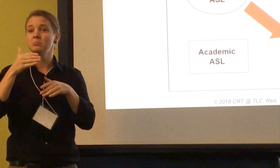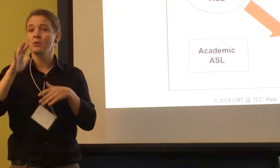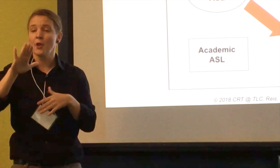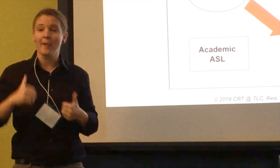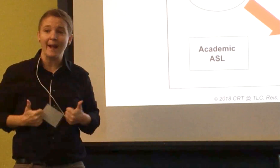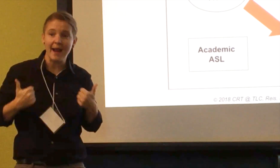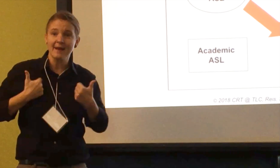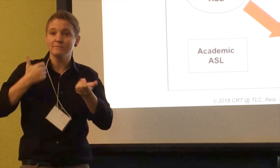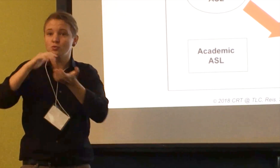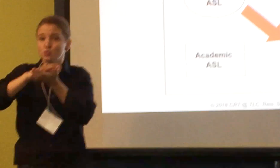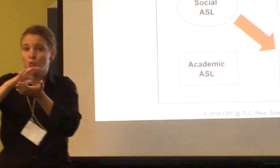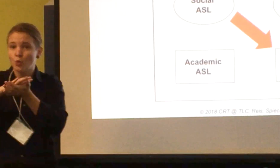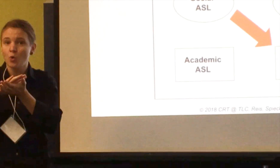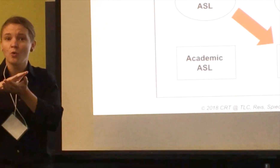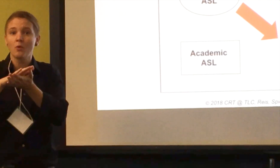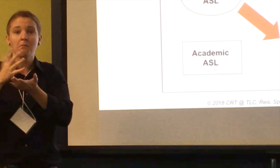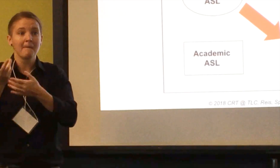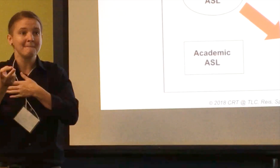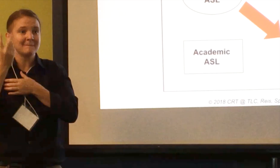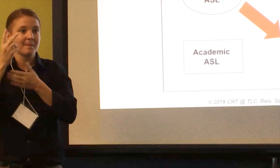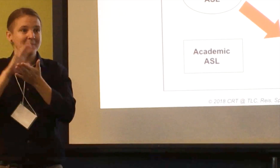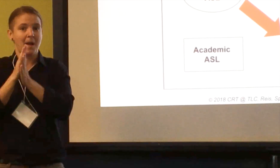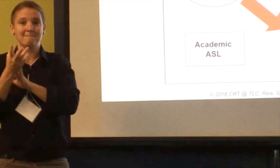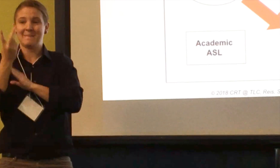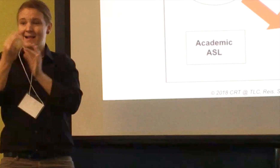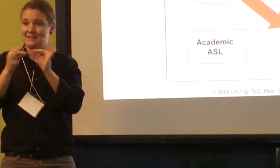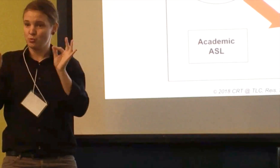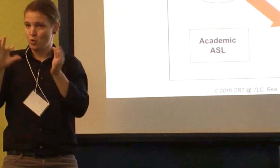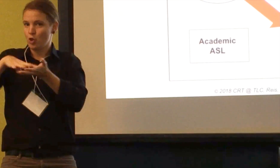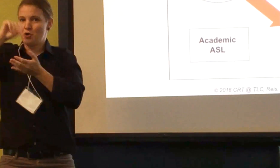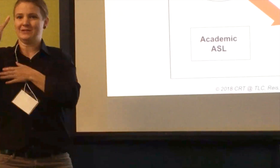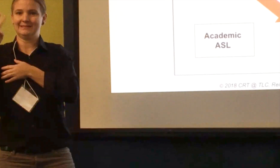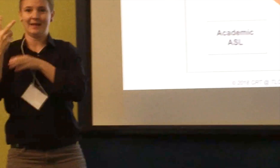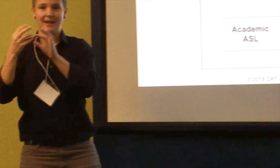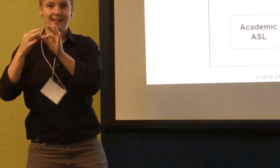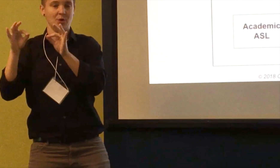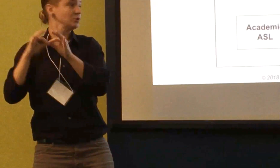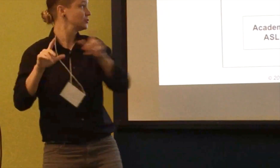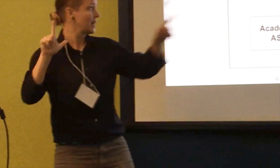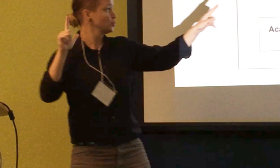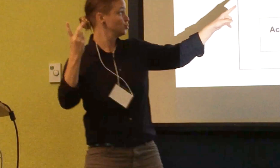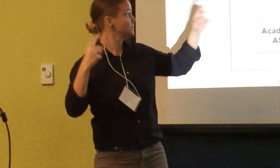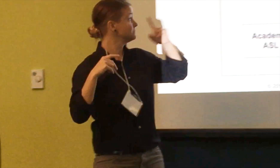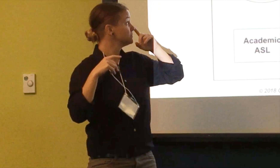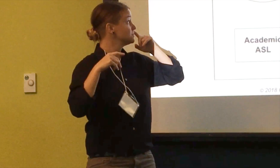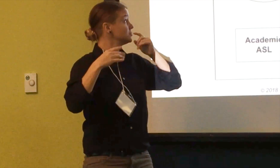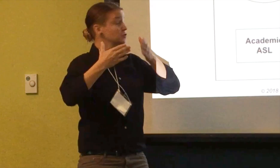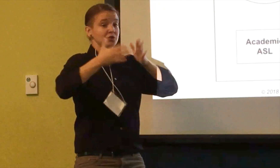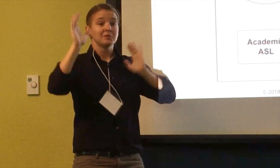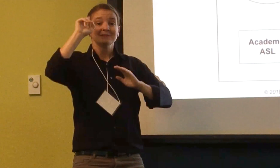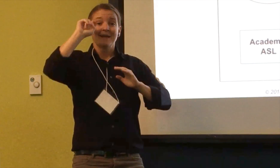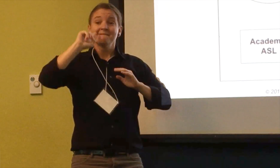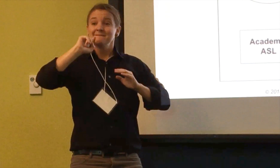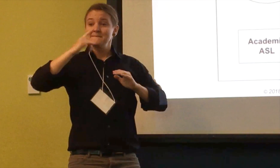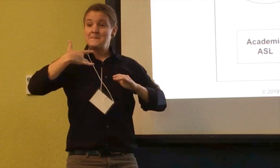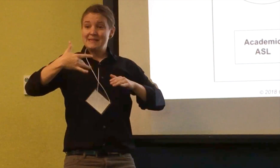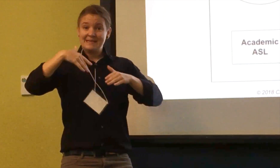ASL first and then learn English, either as a school subject or learn it in the home from their parents. In